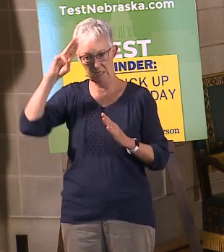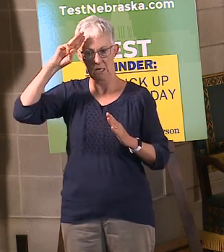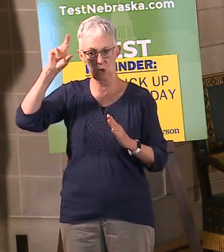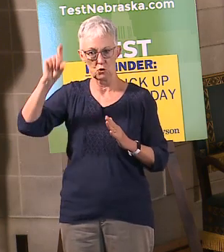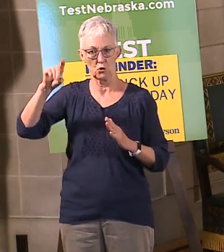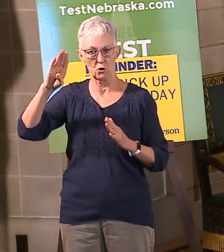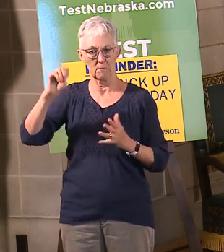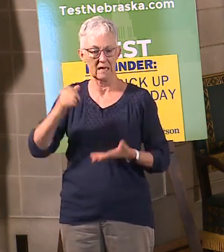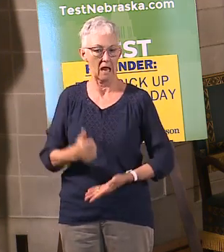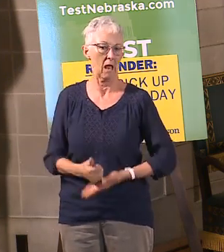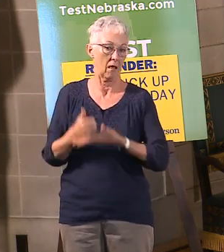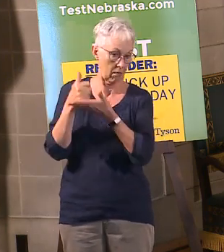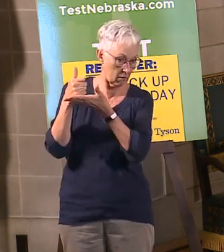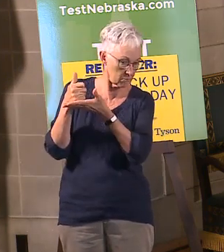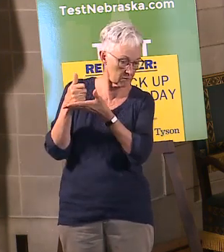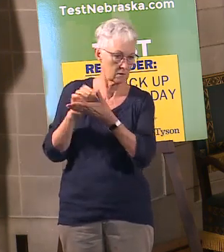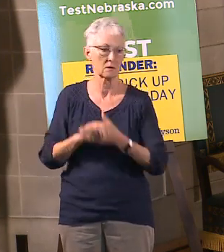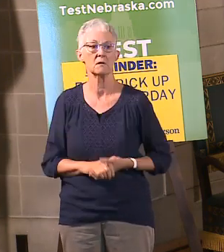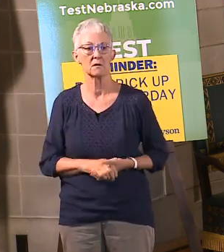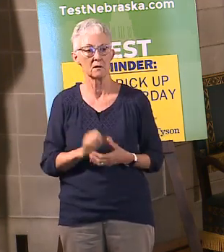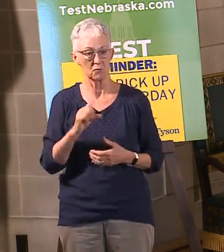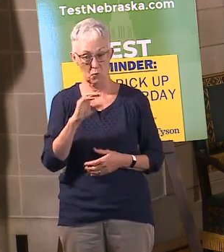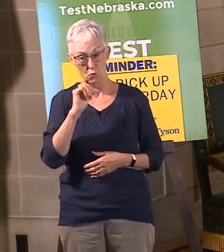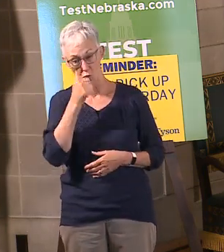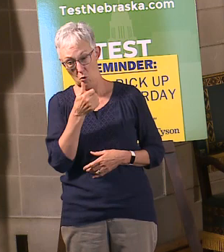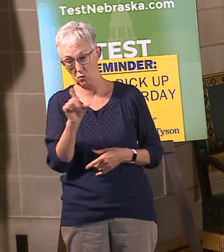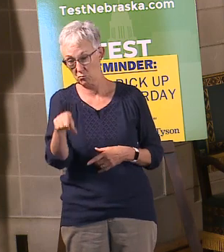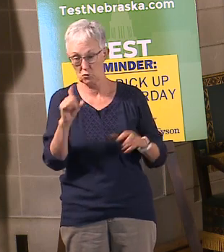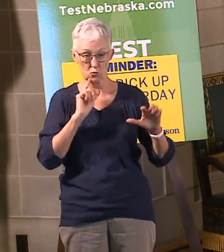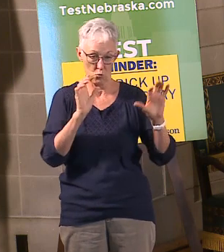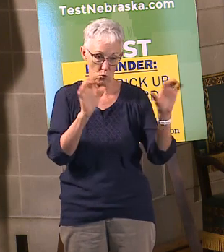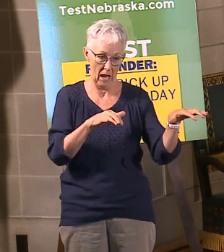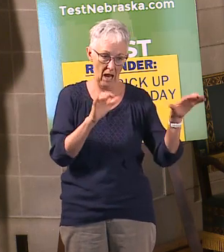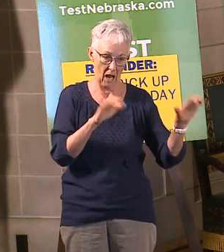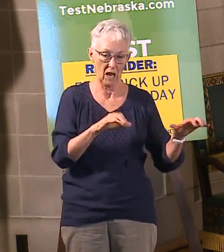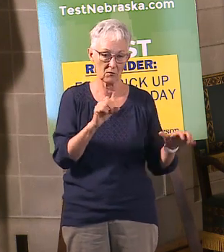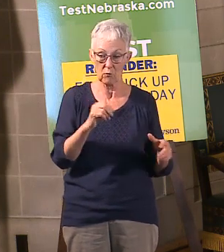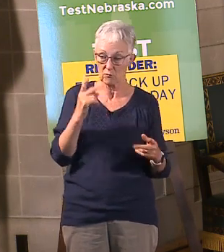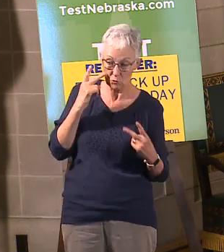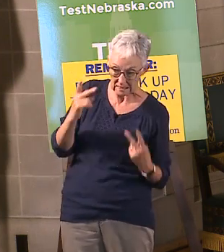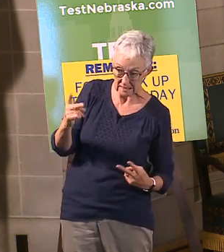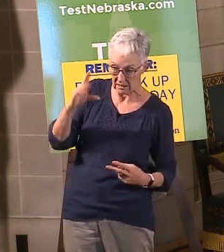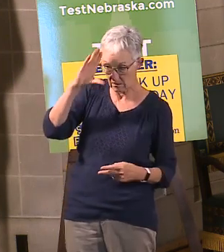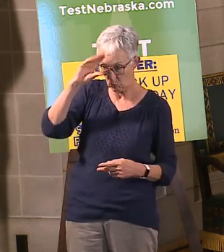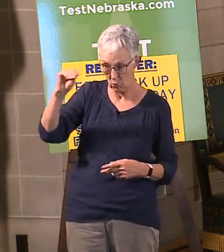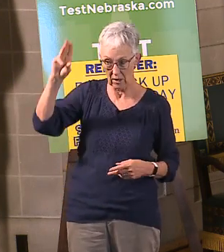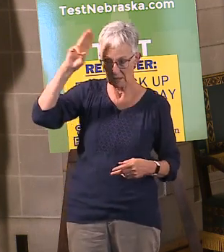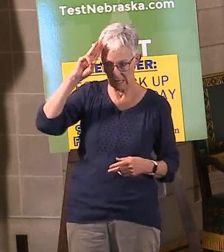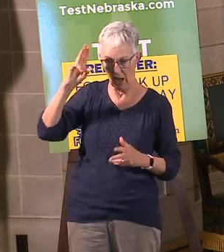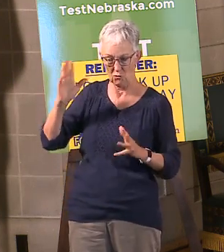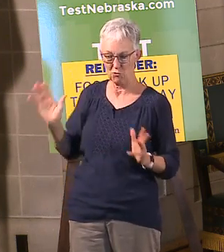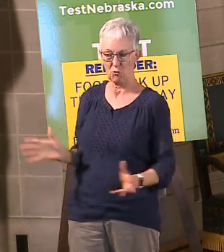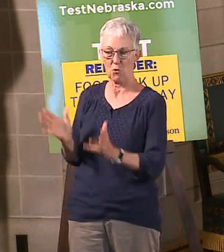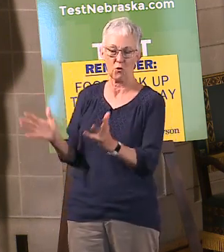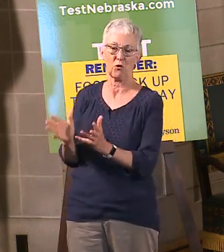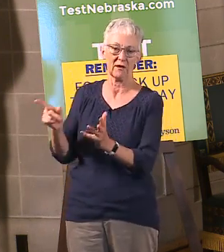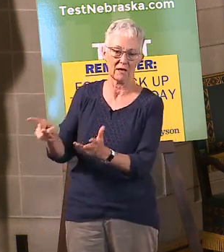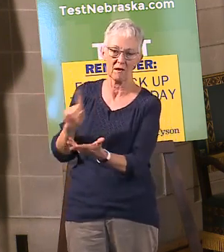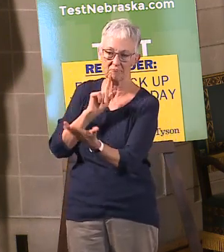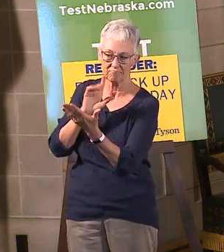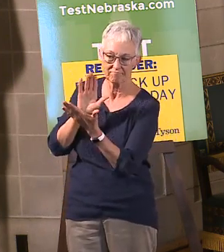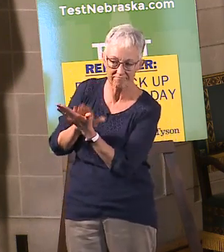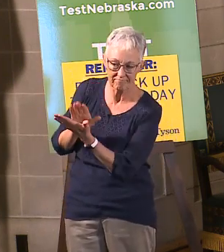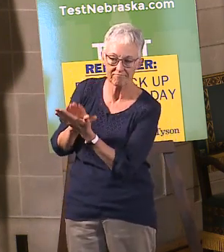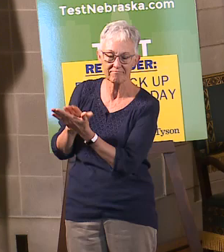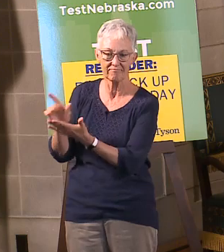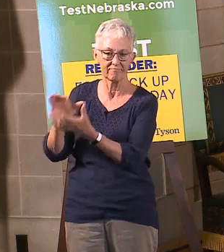going to rain. Provide a cheerful smile and a word of encouragement as they work to help do so much good in our community. Thanks again for